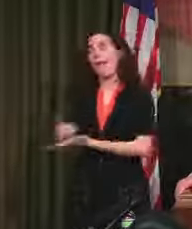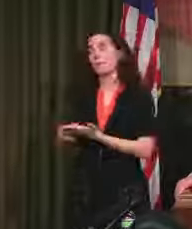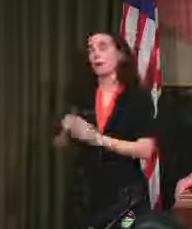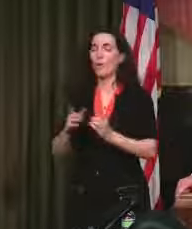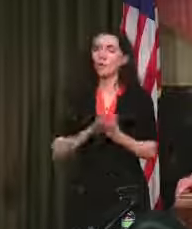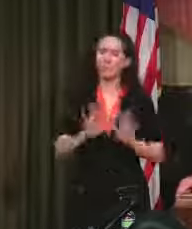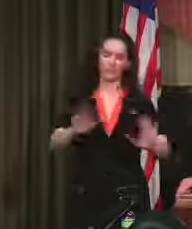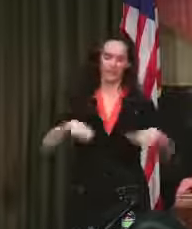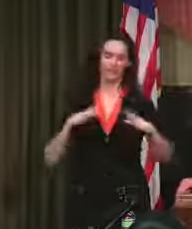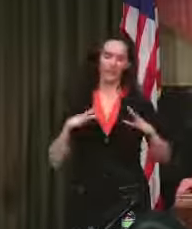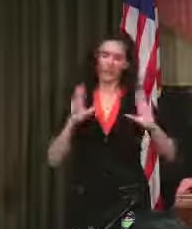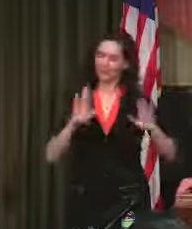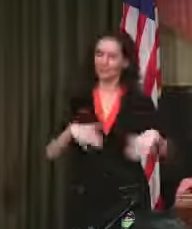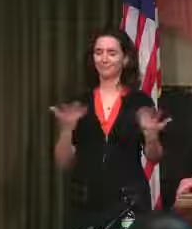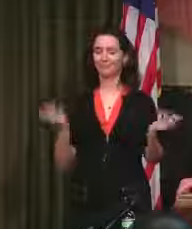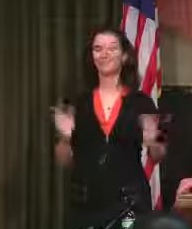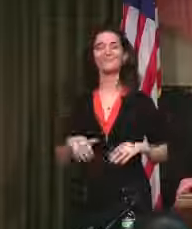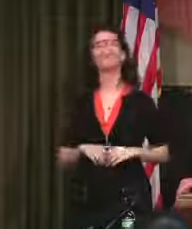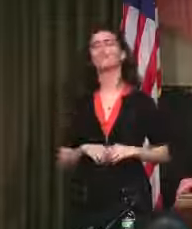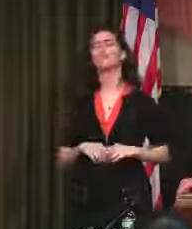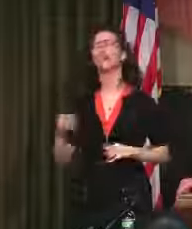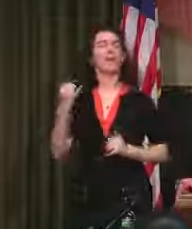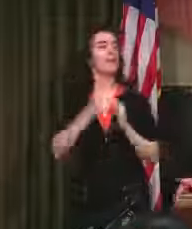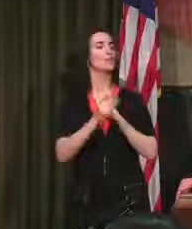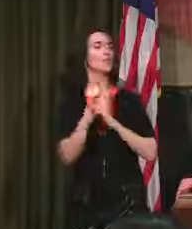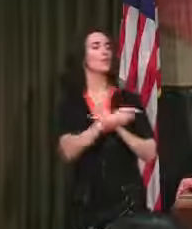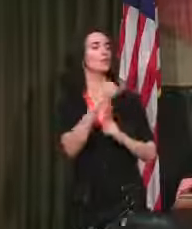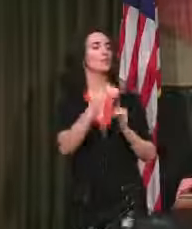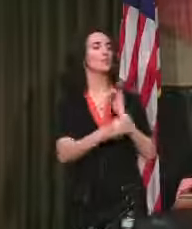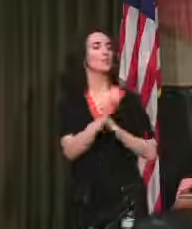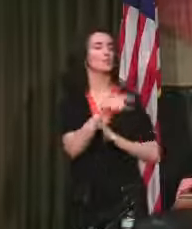the way it works. Last question.